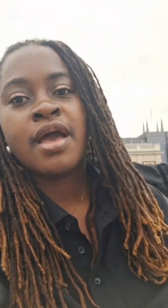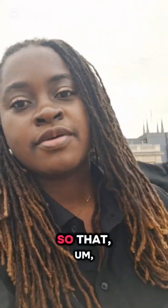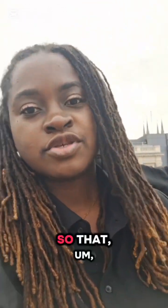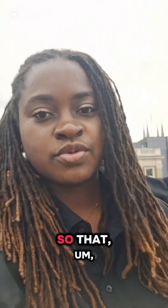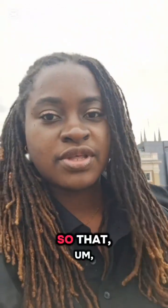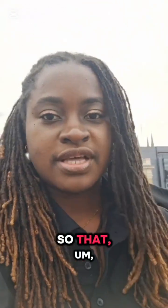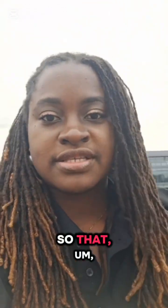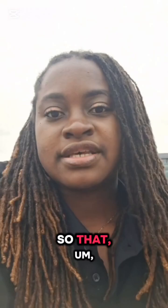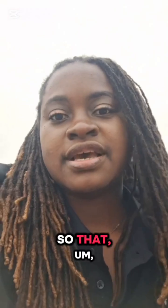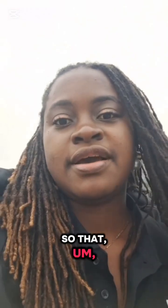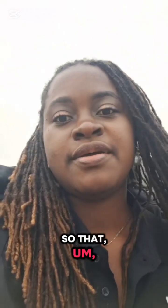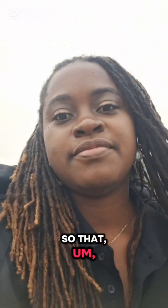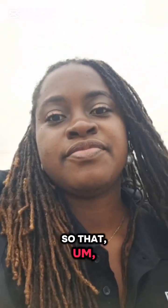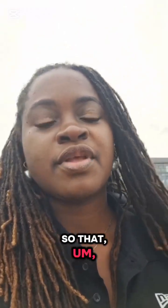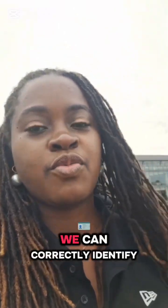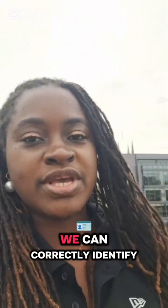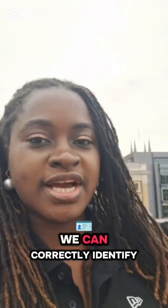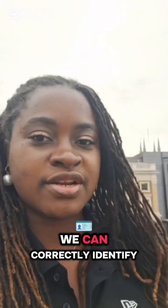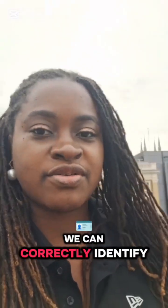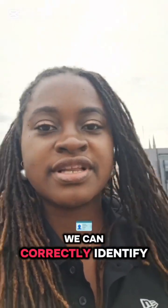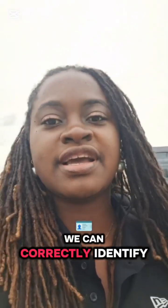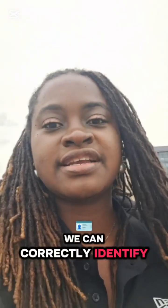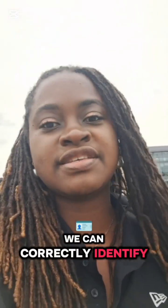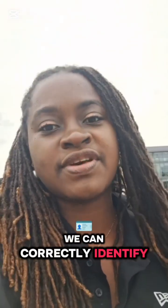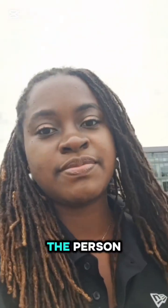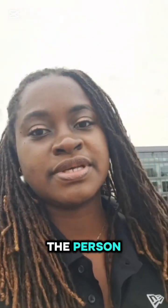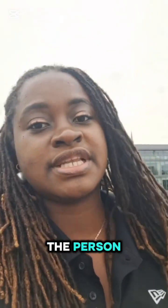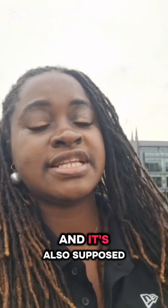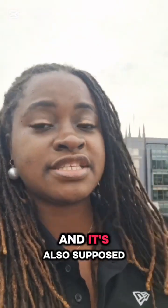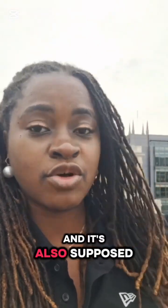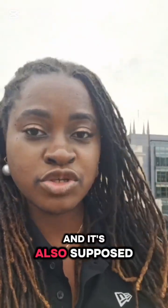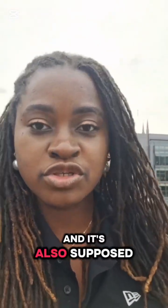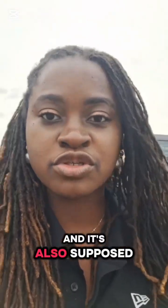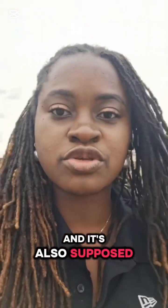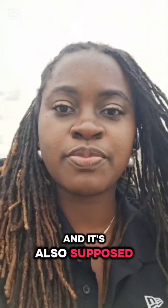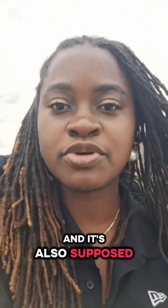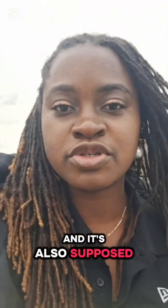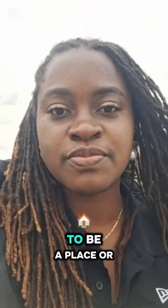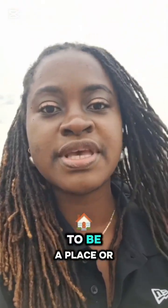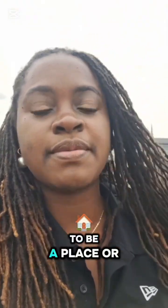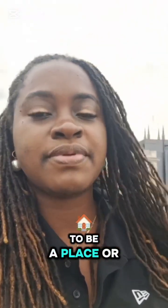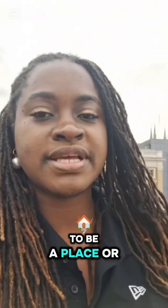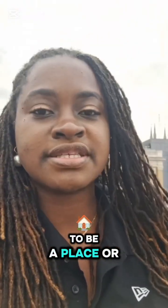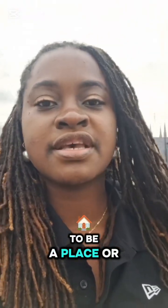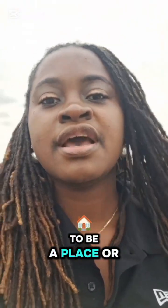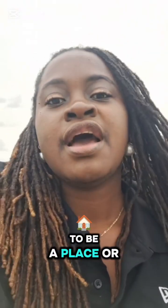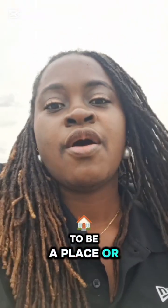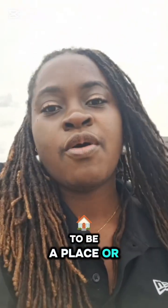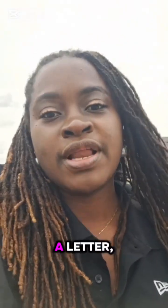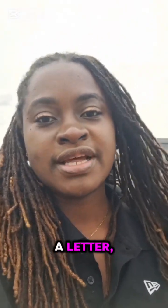Yes, so that we can correctly identify the person. And it's also supposed to be a place or a